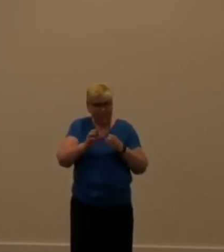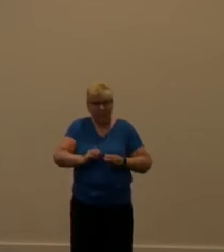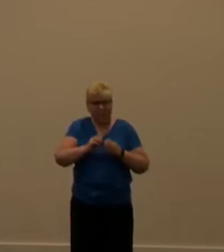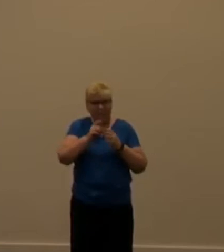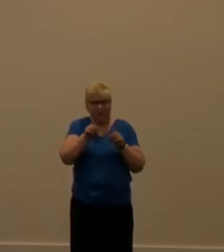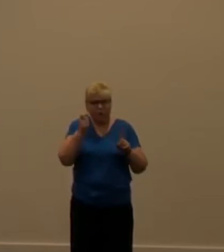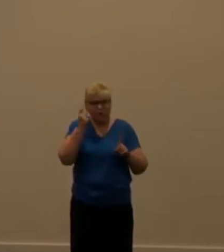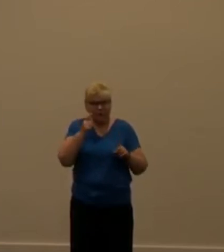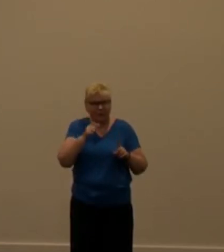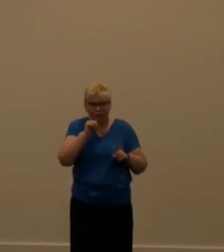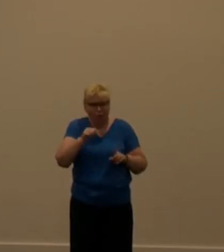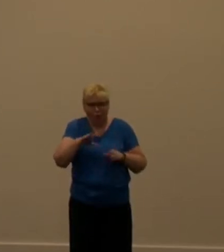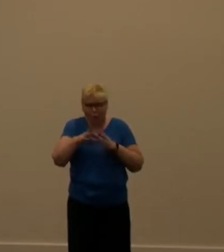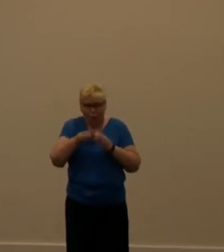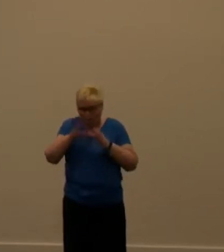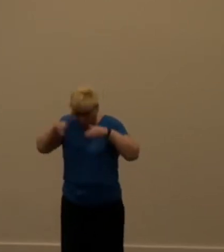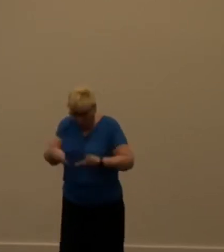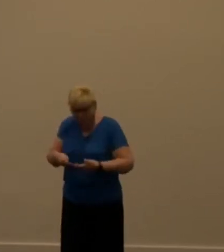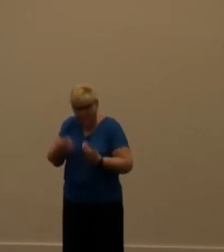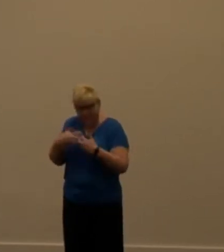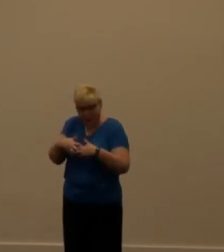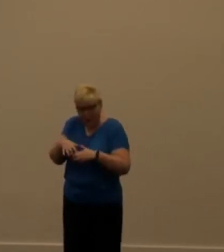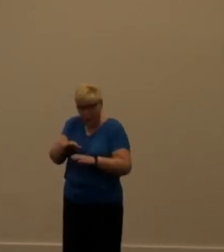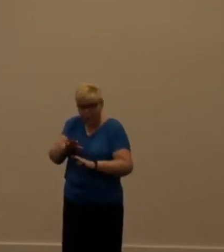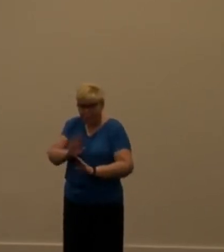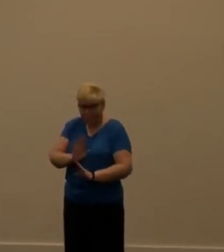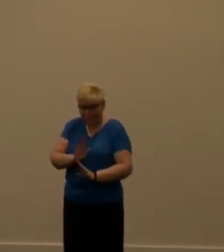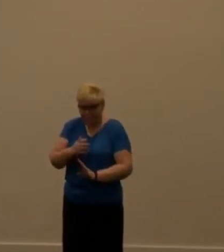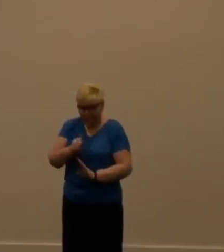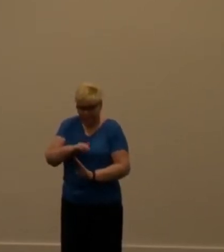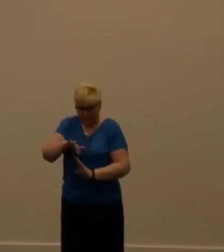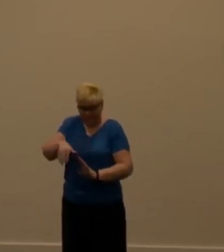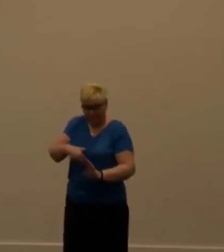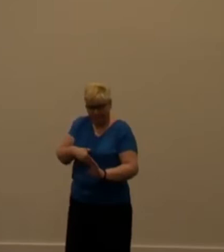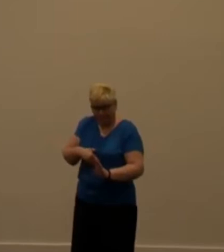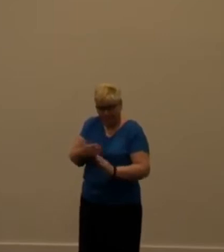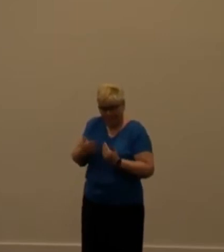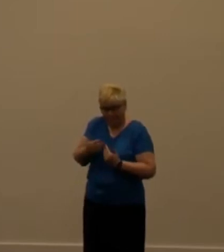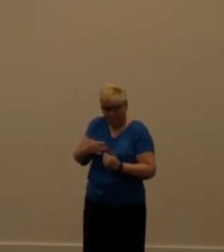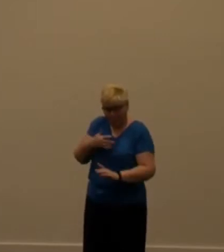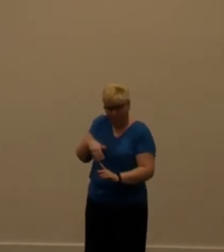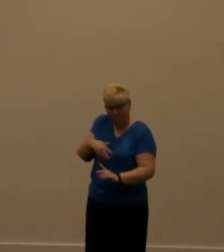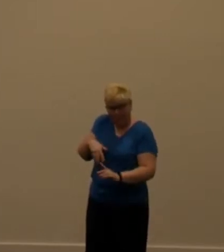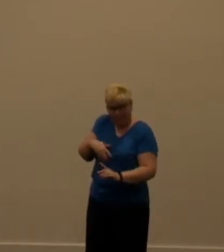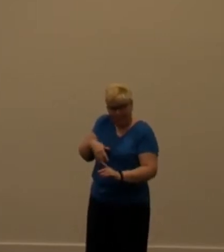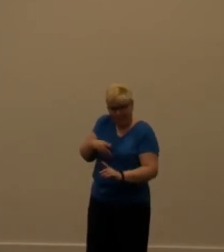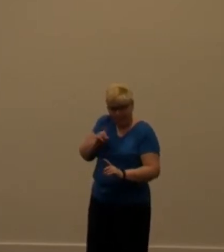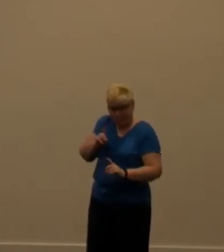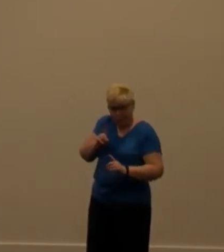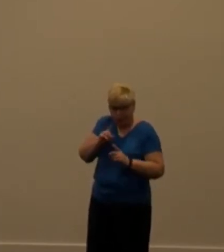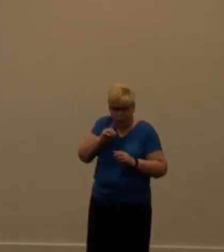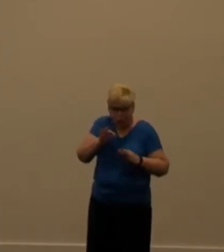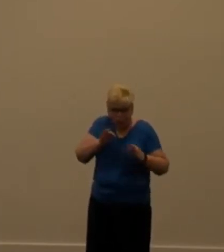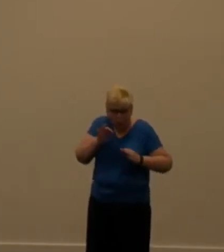understand it's not all about the technology. There is so much more behind the project than just doing and figuring out which product you